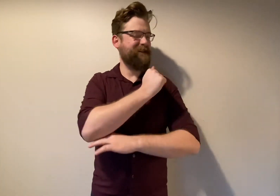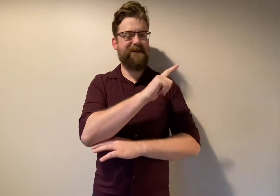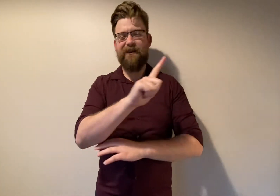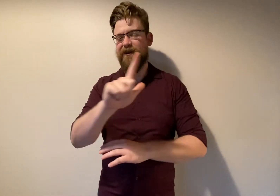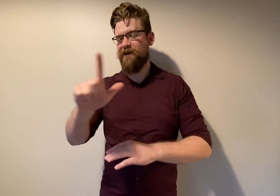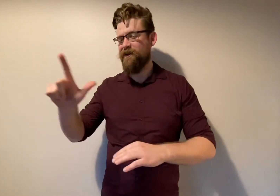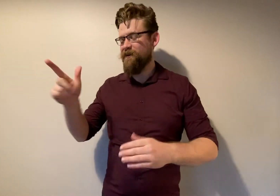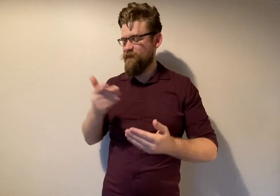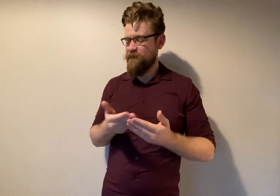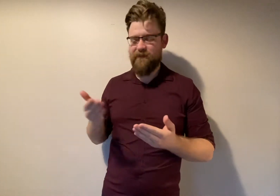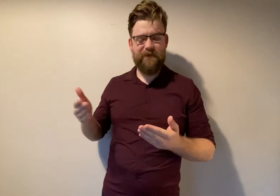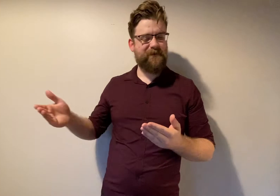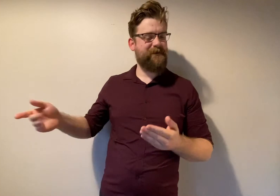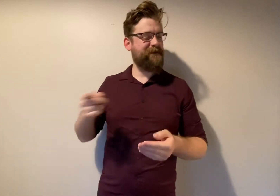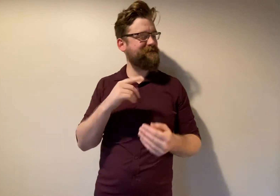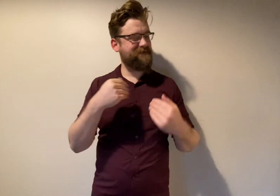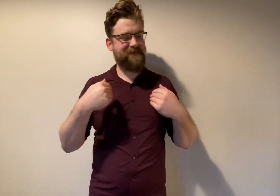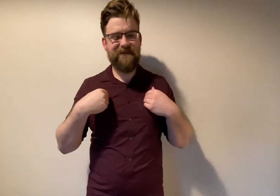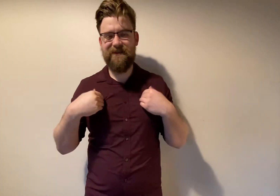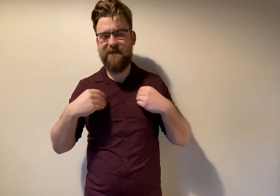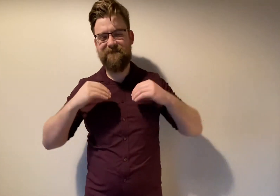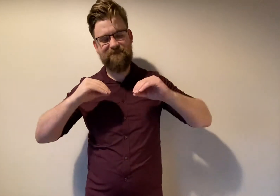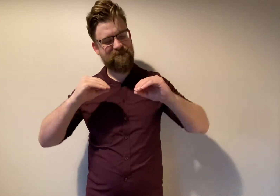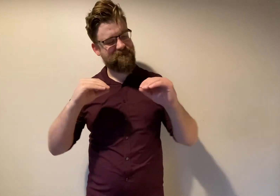save just leather enough to make one pair of shoes.